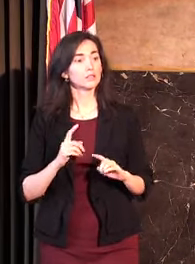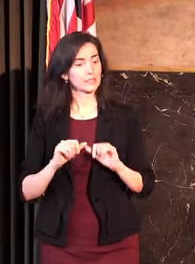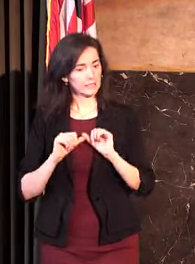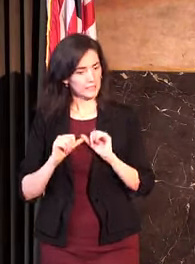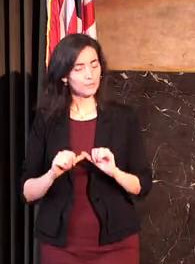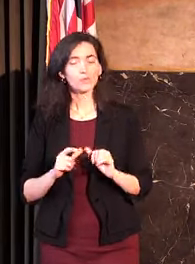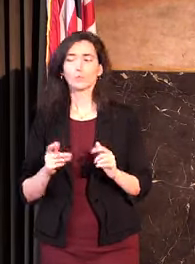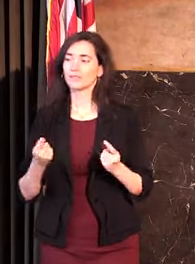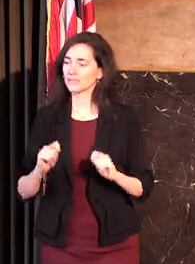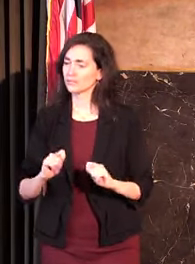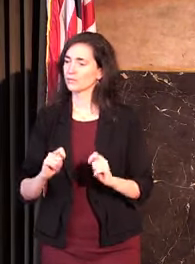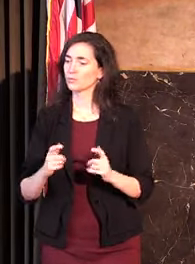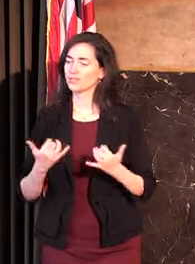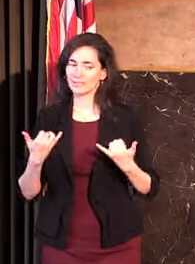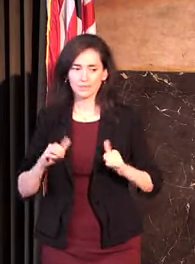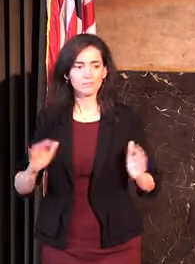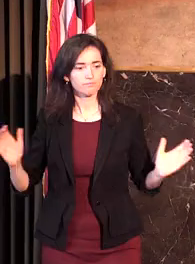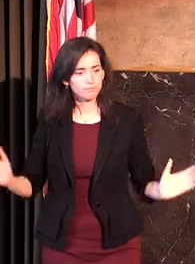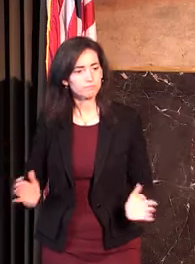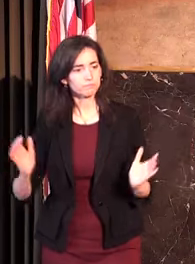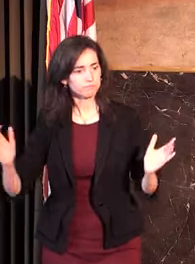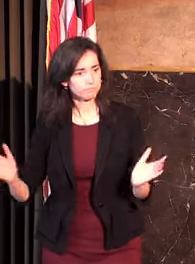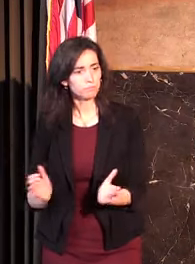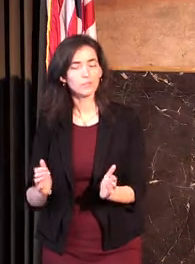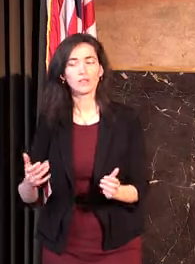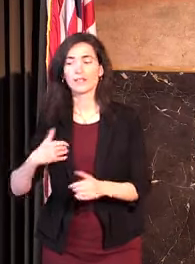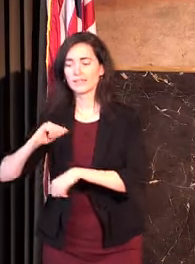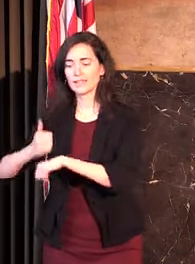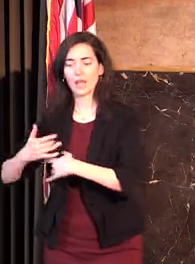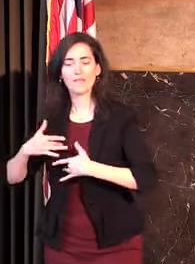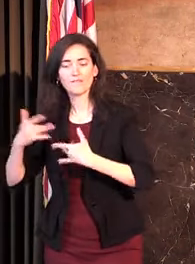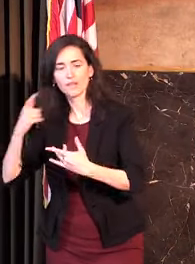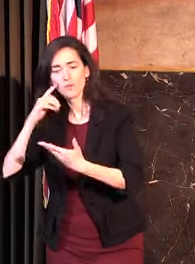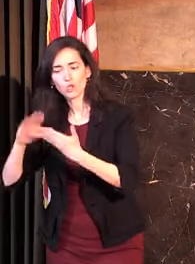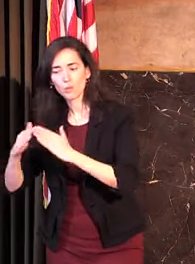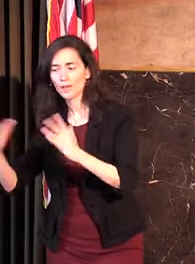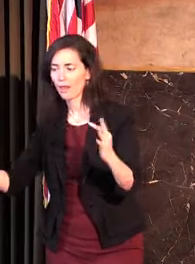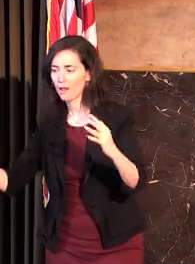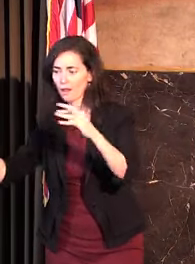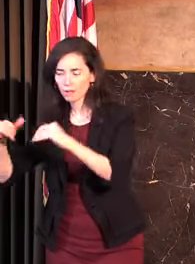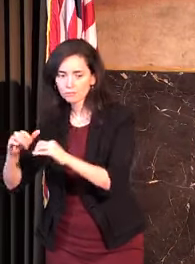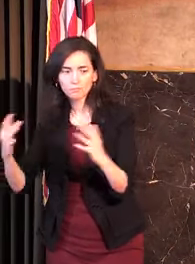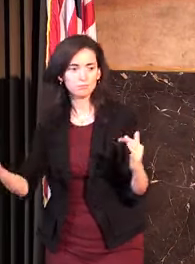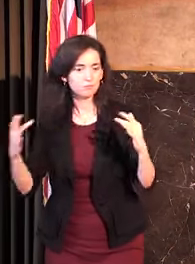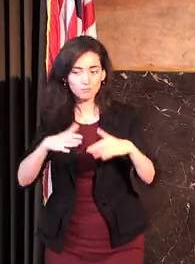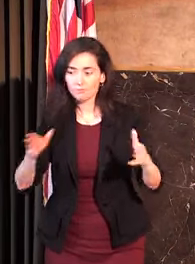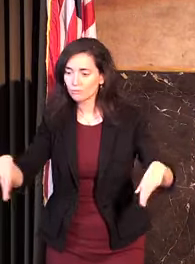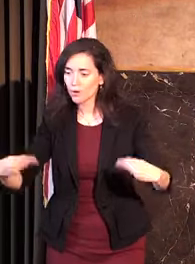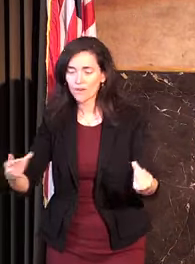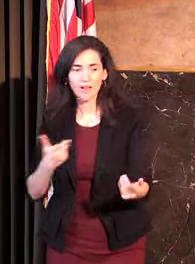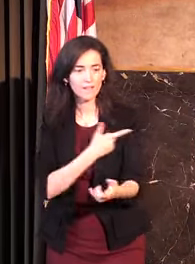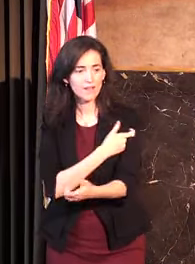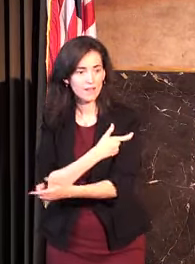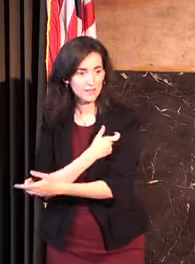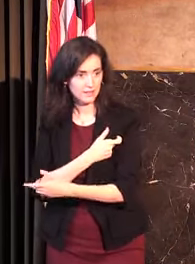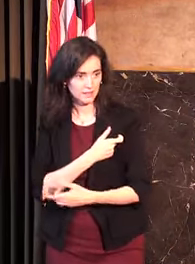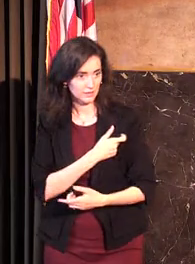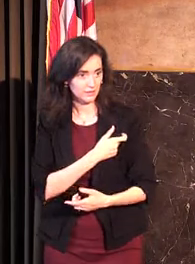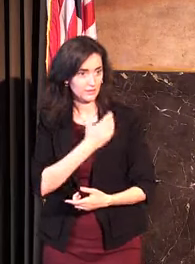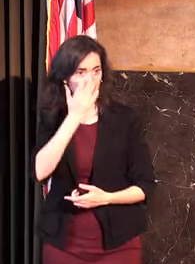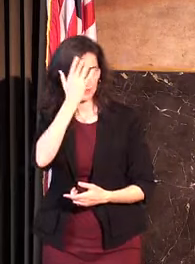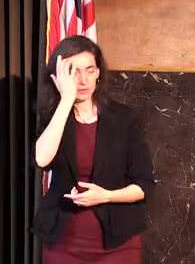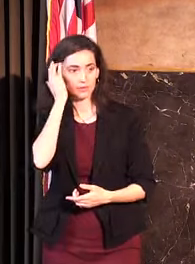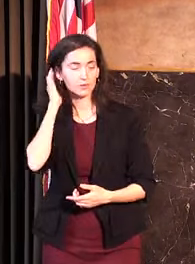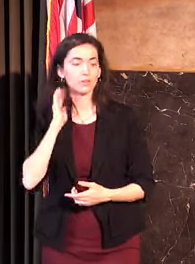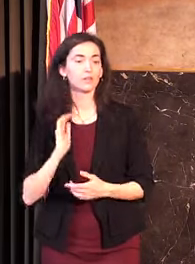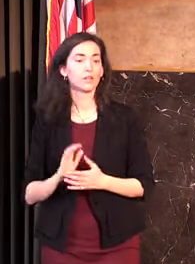to push as much as possible. We continue to run community events and have people show up to get vaccinated that I don't think would have showed up had we not